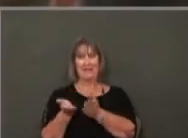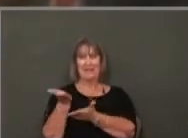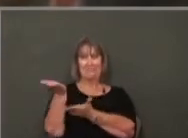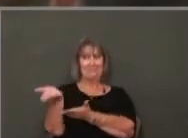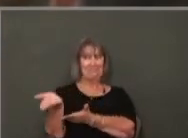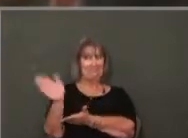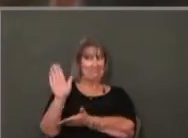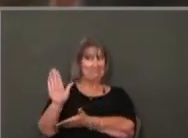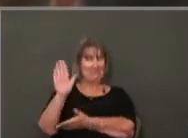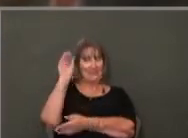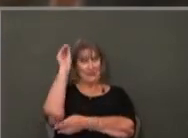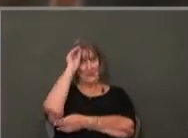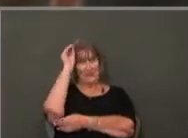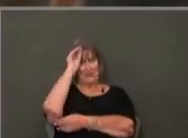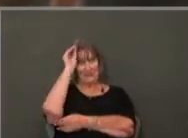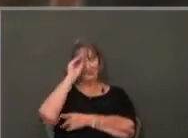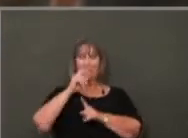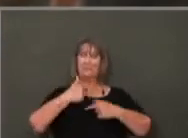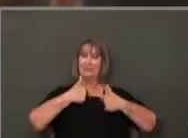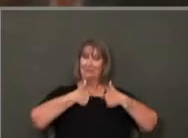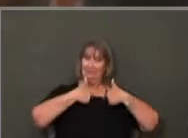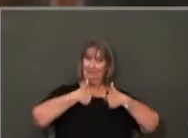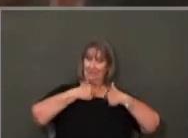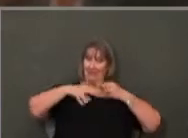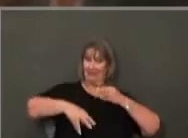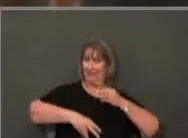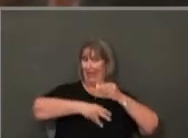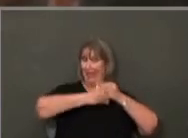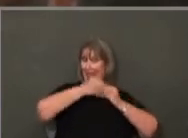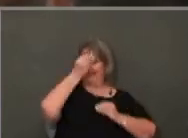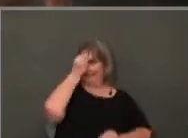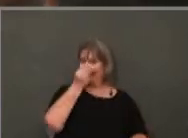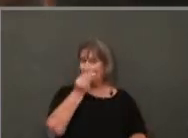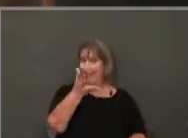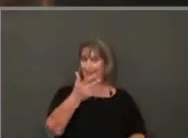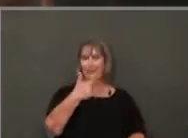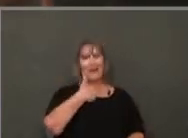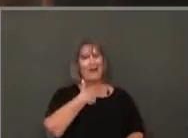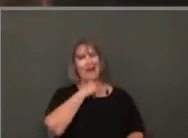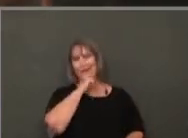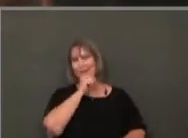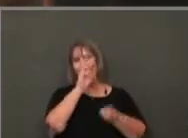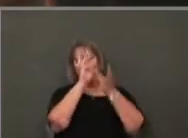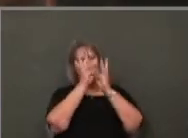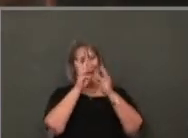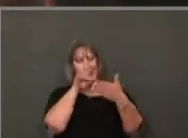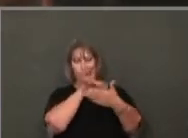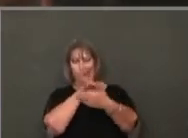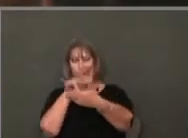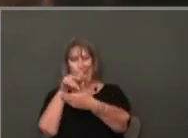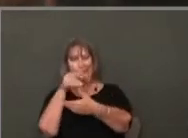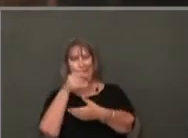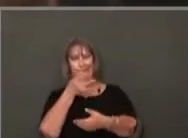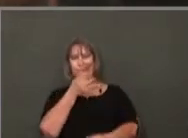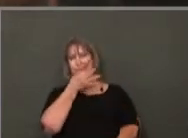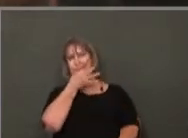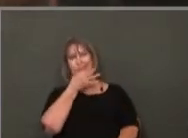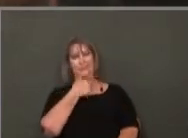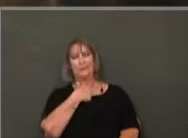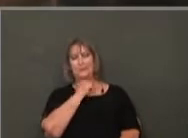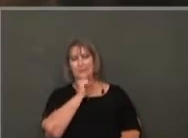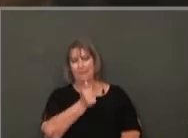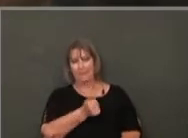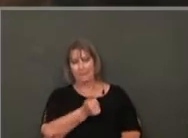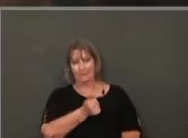that. The only thing I'll add is that I'm not a climatologist, right? And our responsibility is